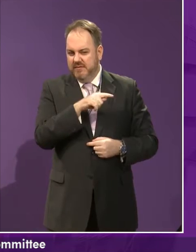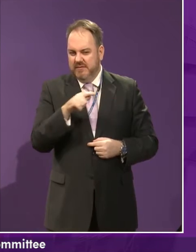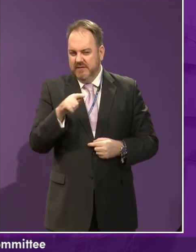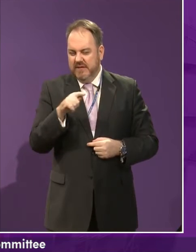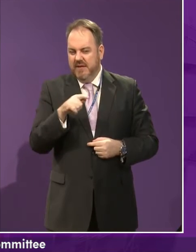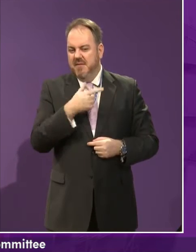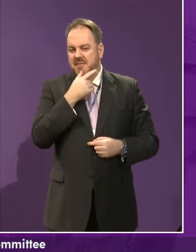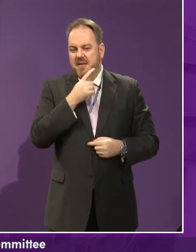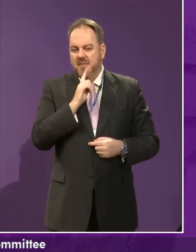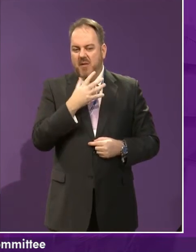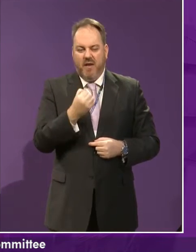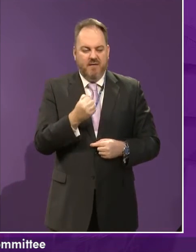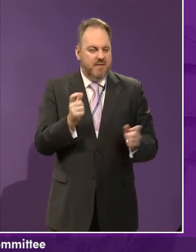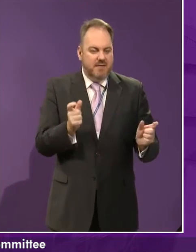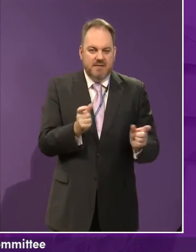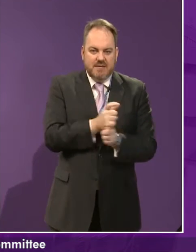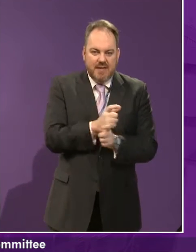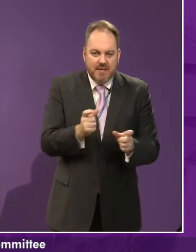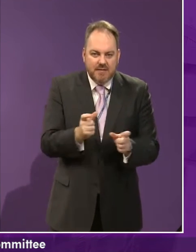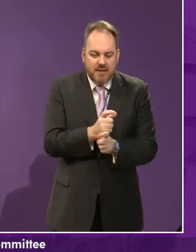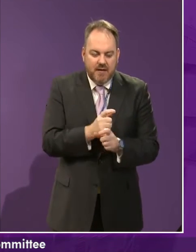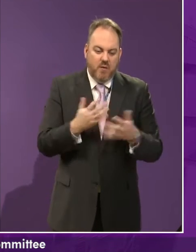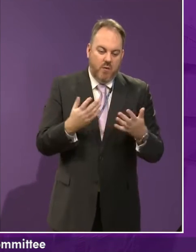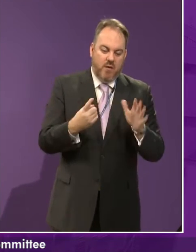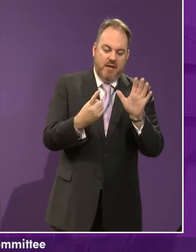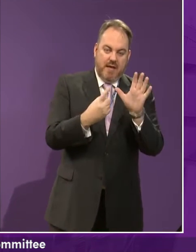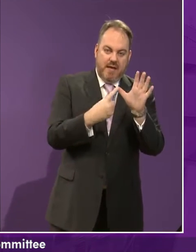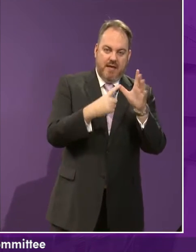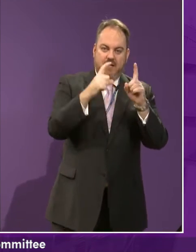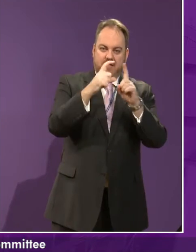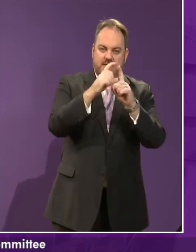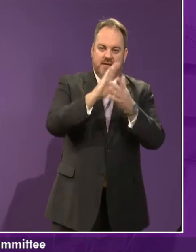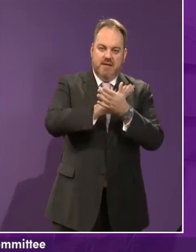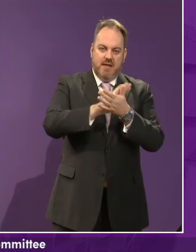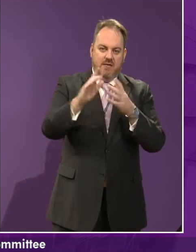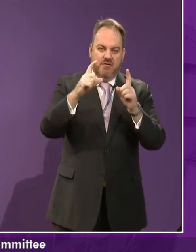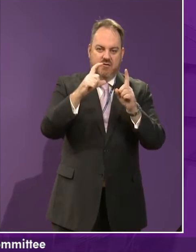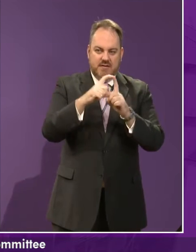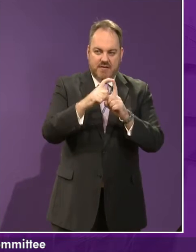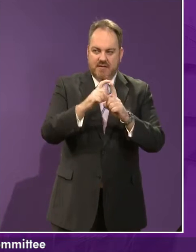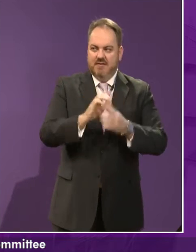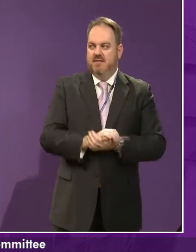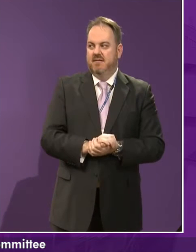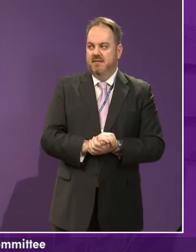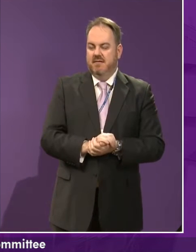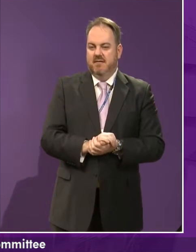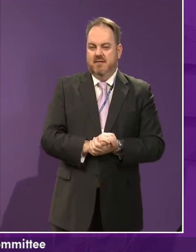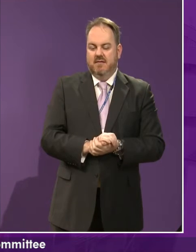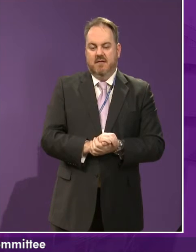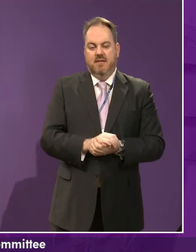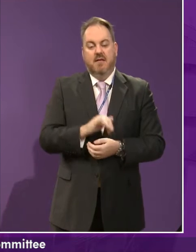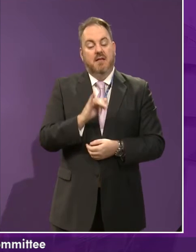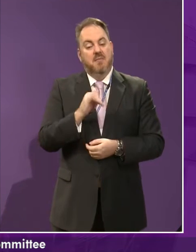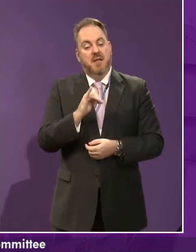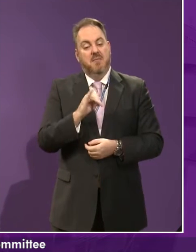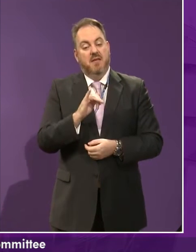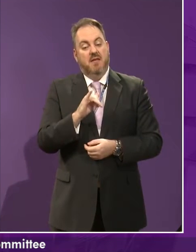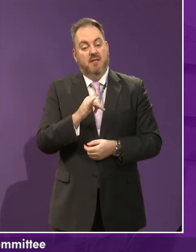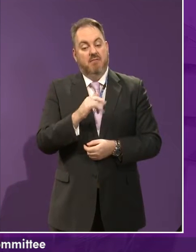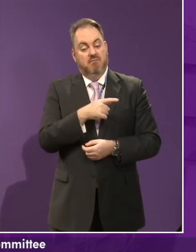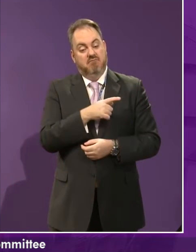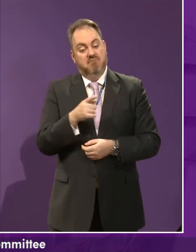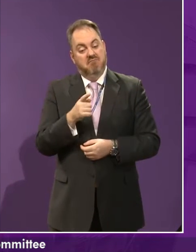those that would have dyslexia or ADHD, and I think that's very good. And I think probably universities are by and large pretty well